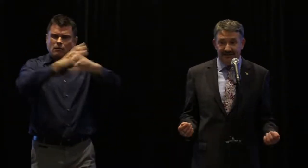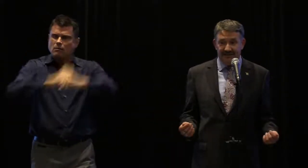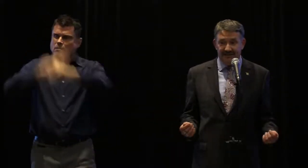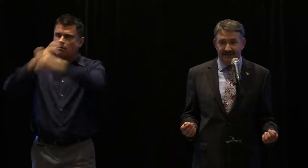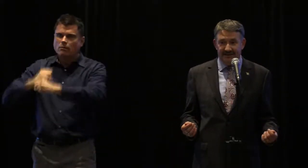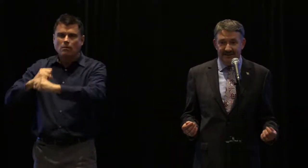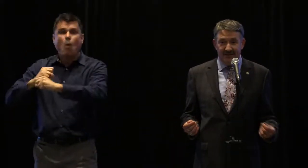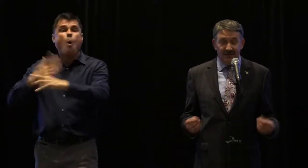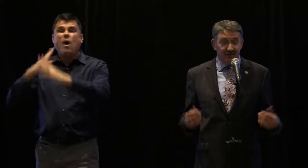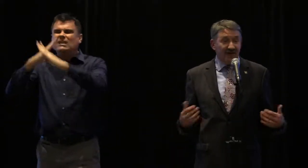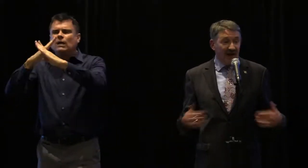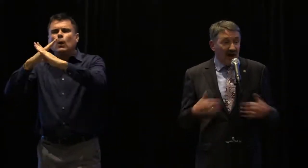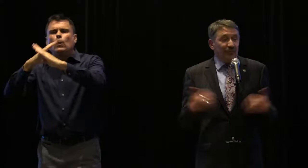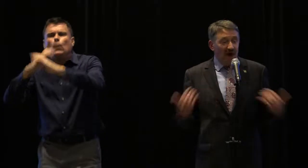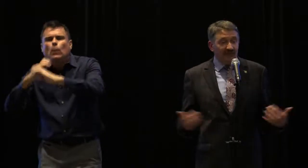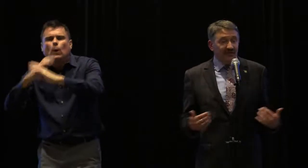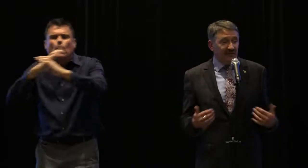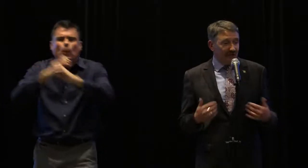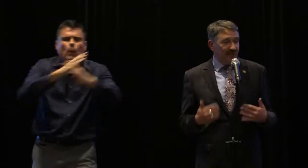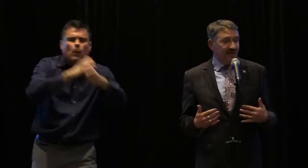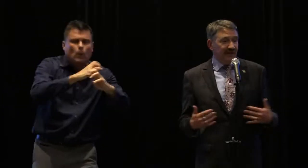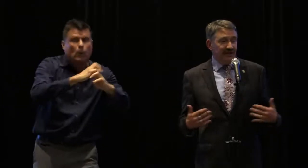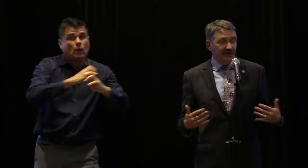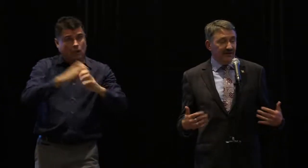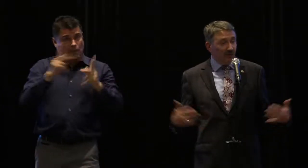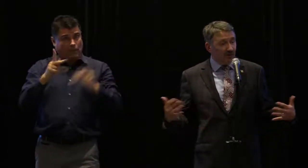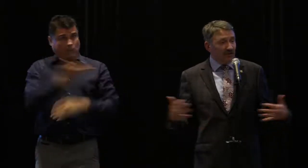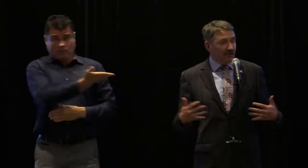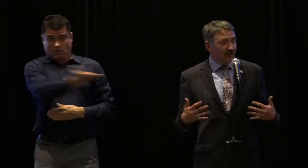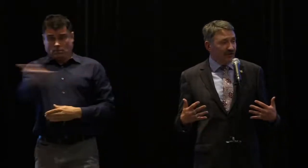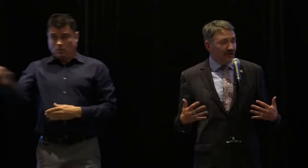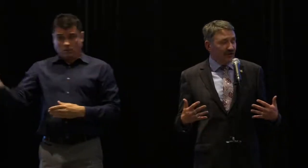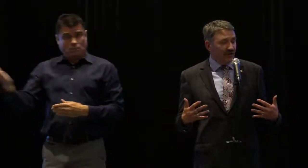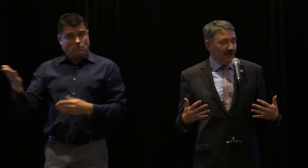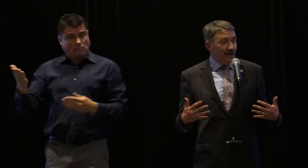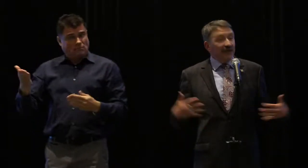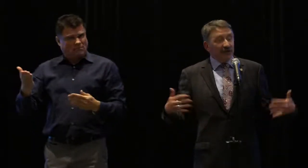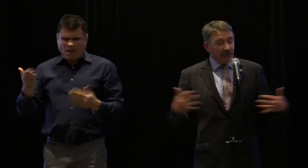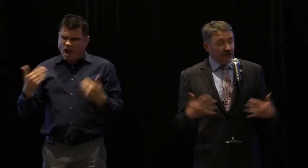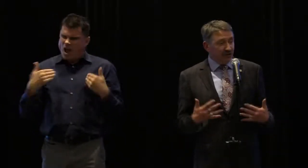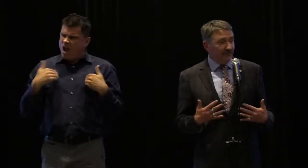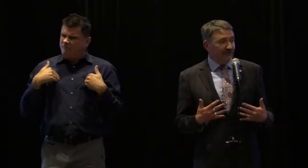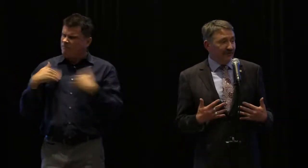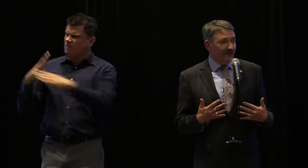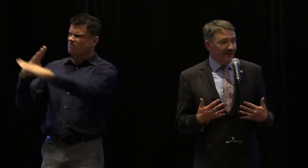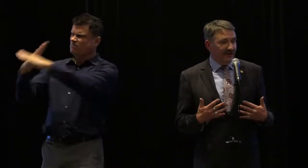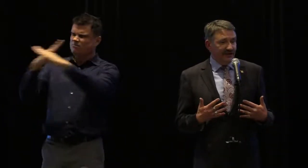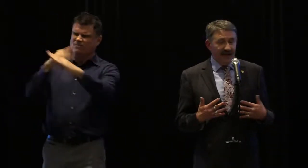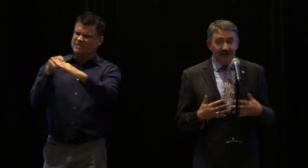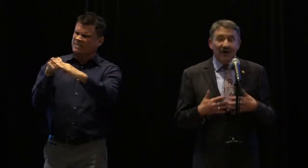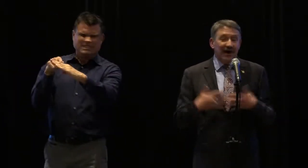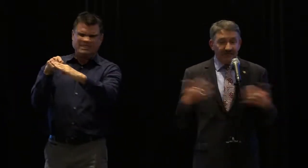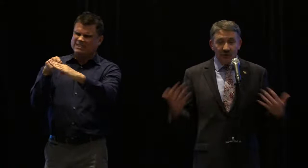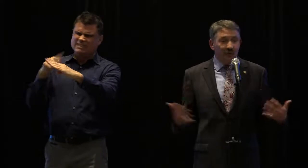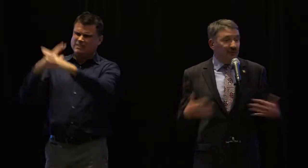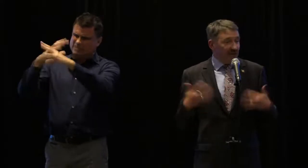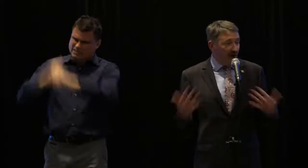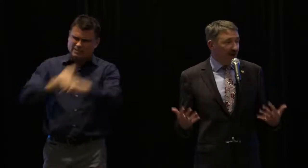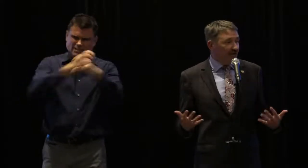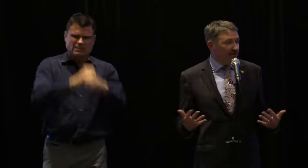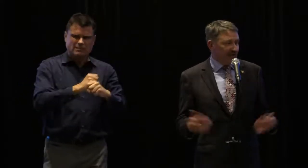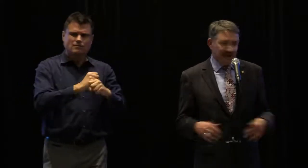communities, so that our province can be the most inclusive and where